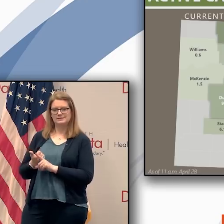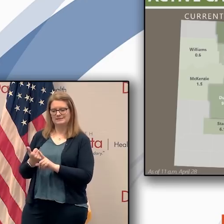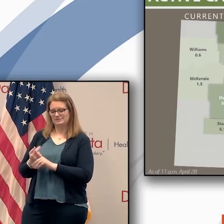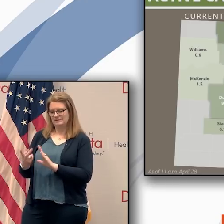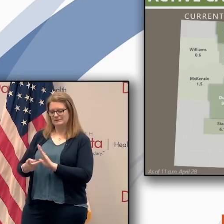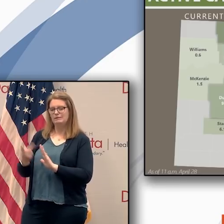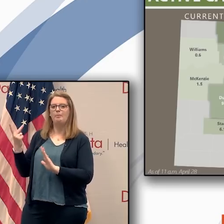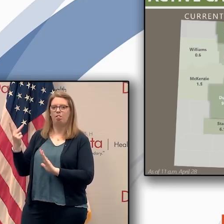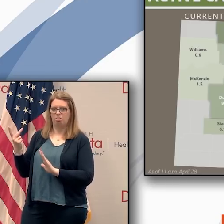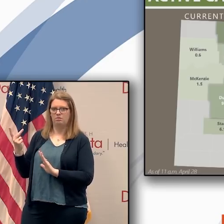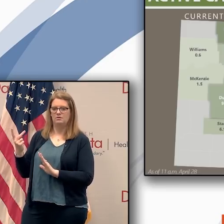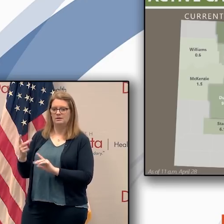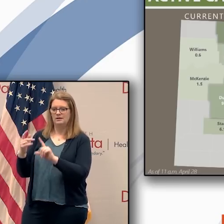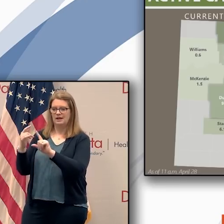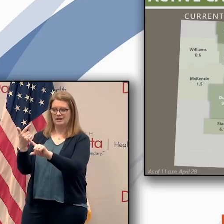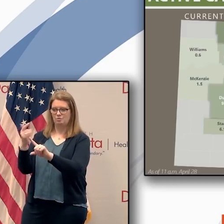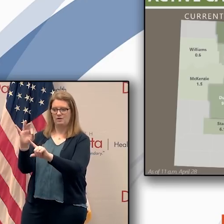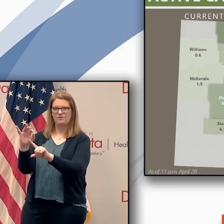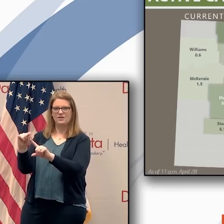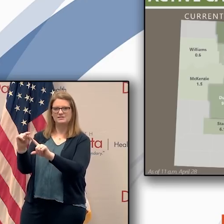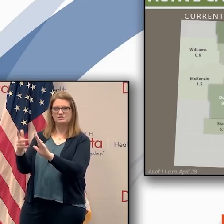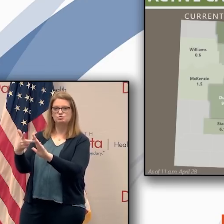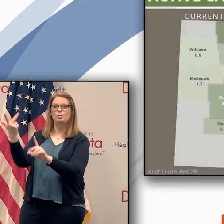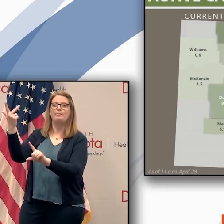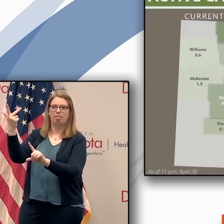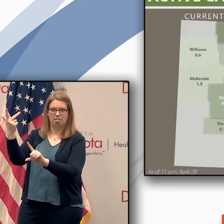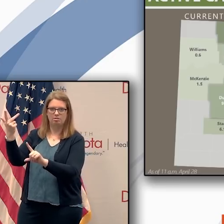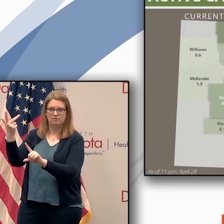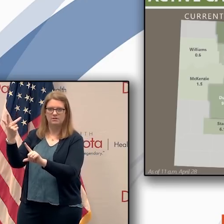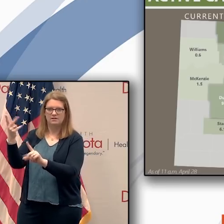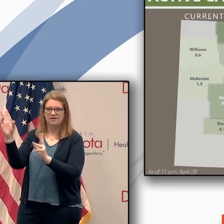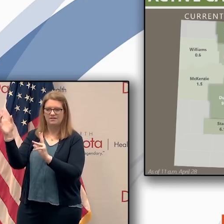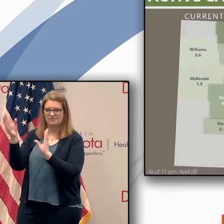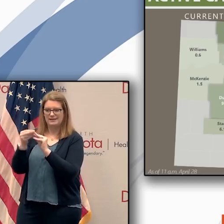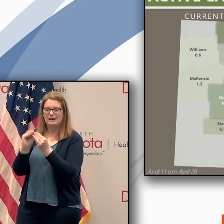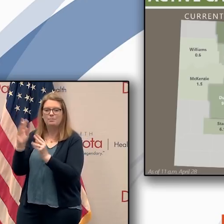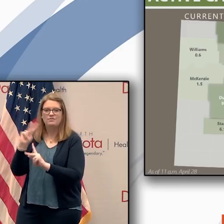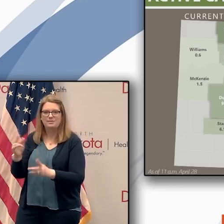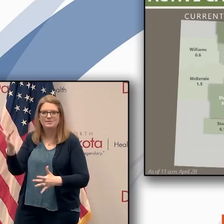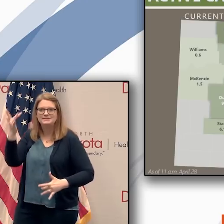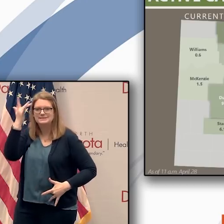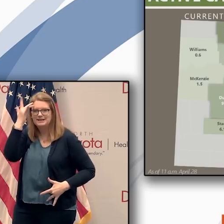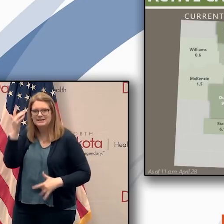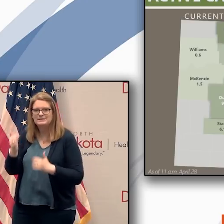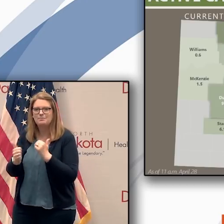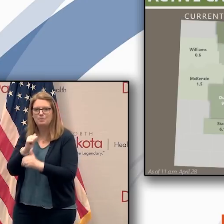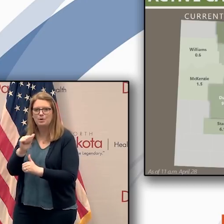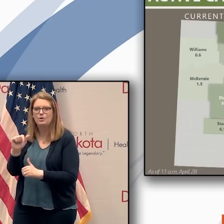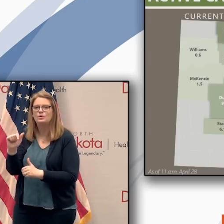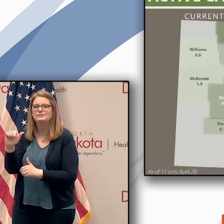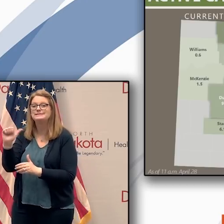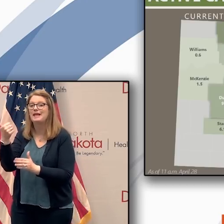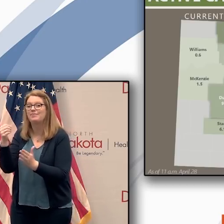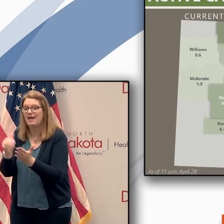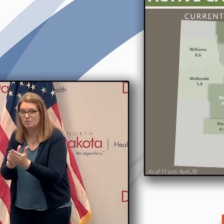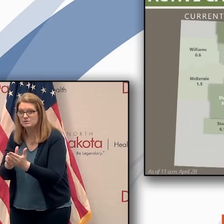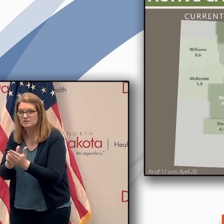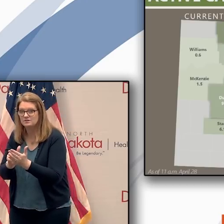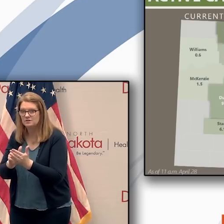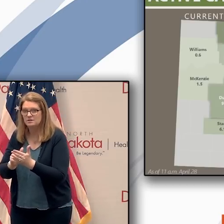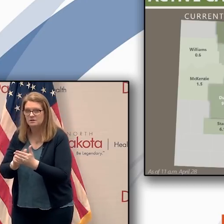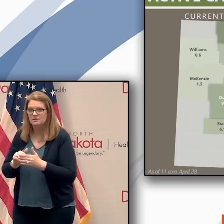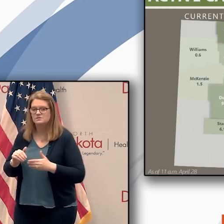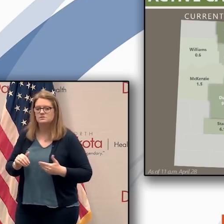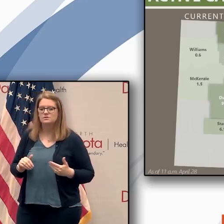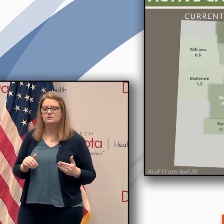the state rate, and Grand Forks more than triple in terms of active cases per capita or per 10,000. So again, that's where